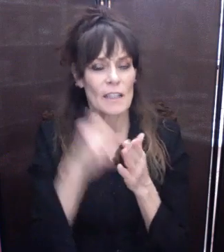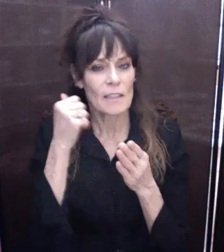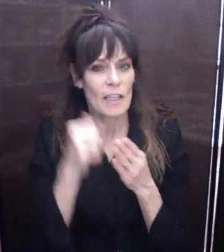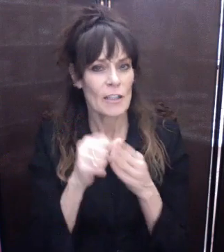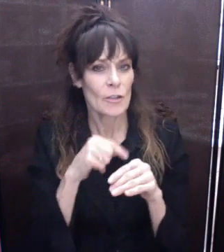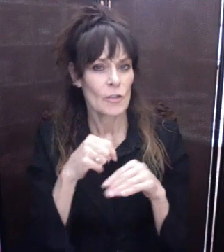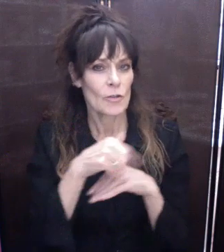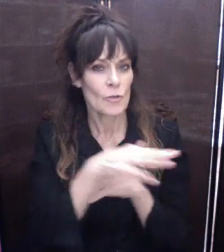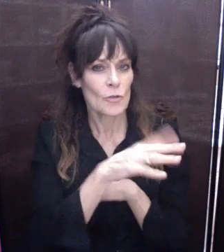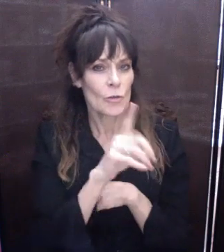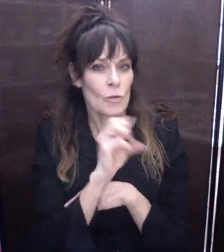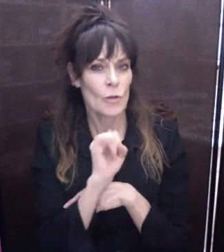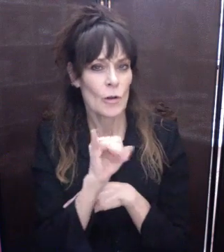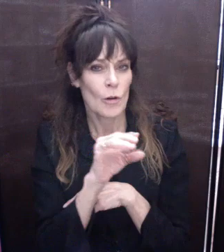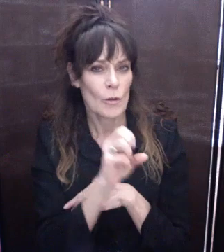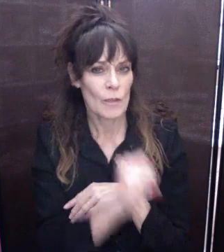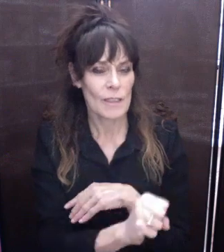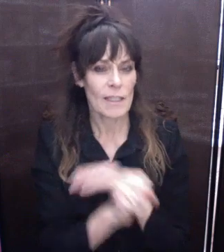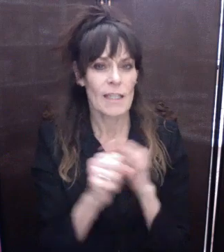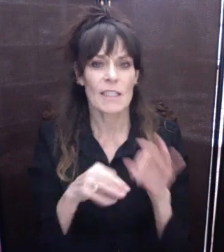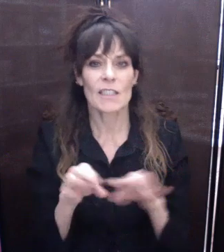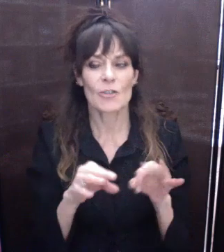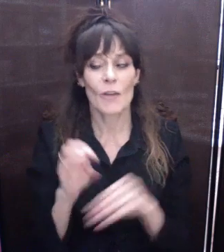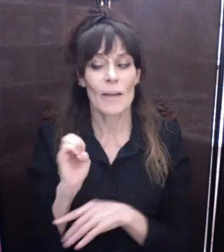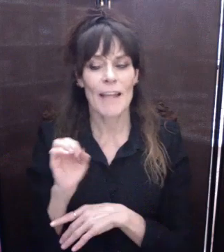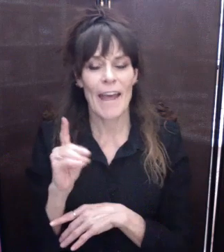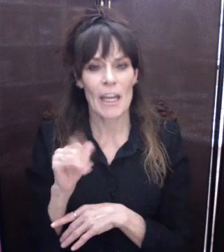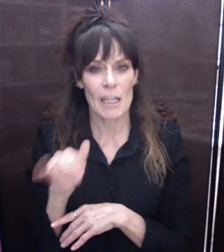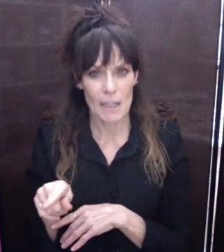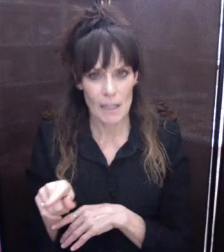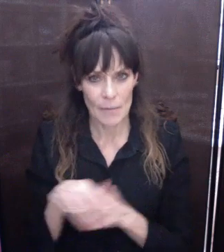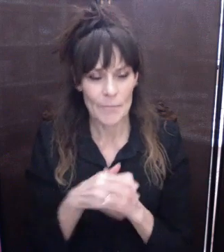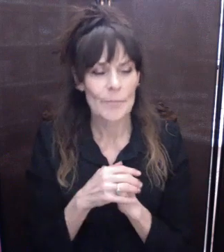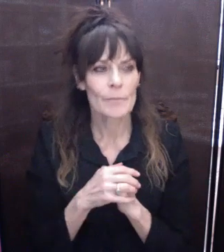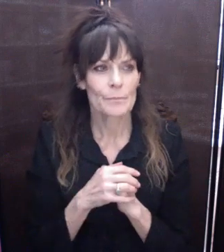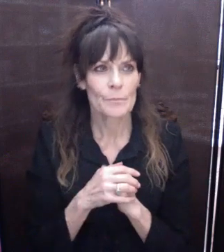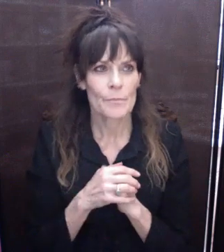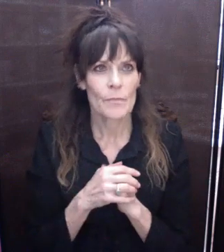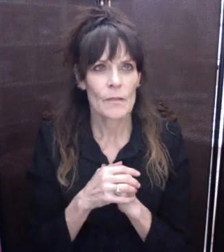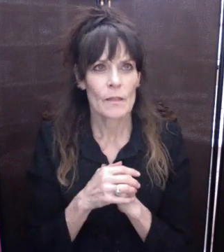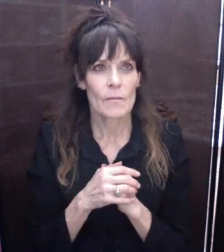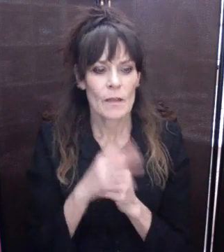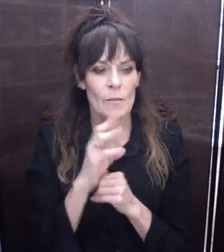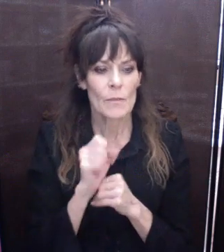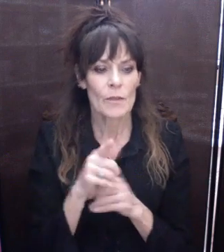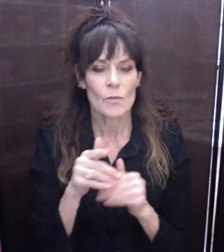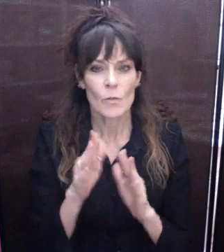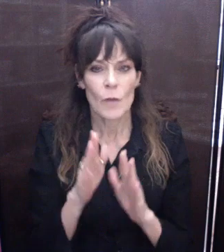letter in which he describes Eddie at the moment in Bill's way of thinking.